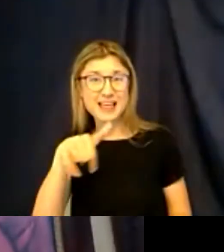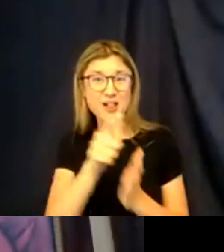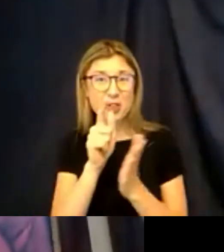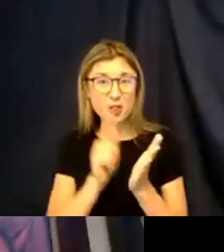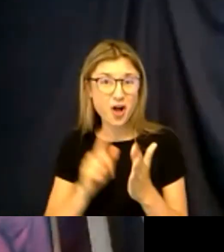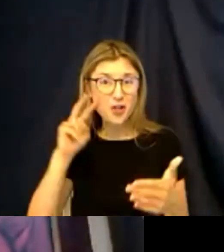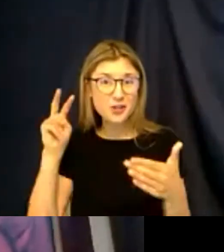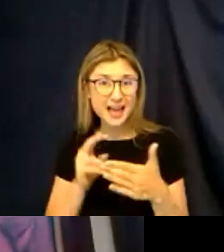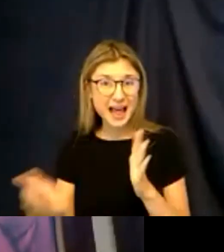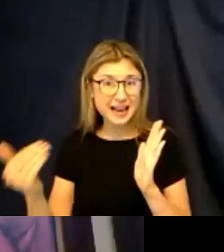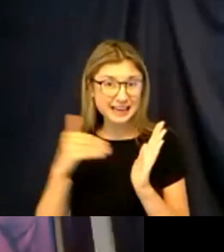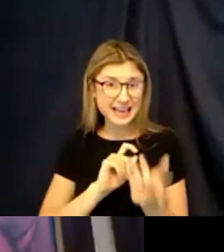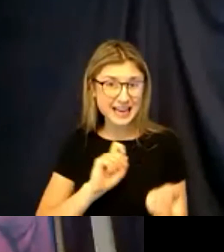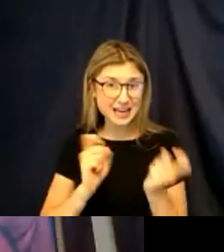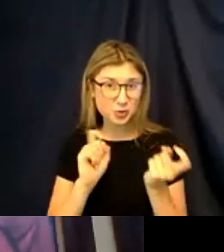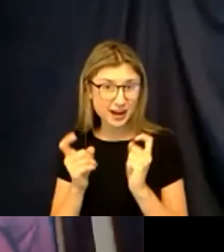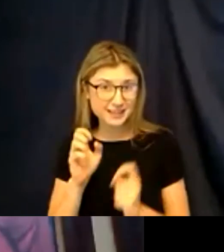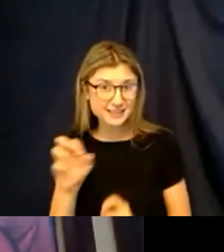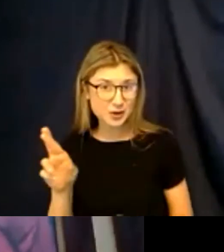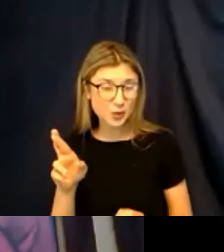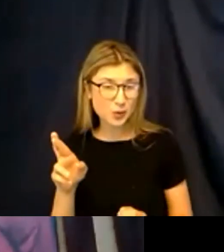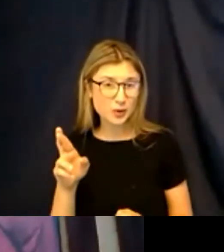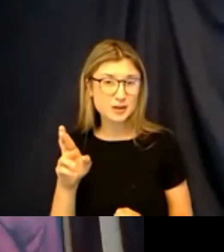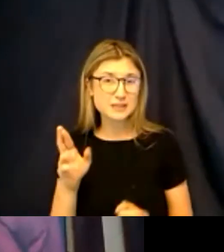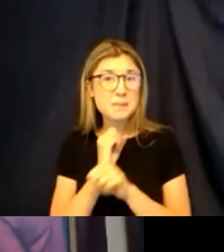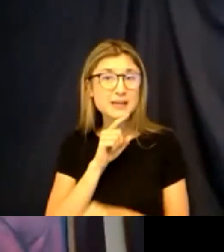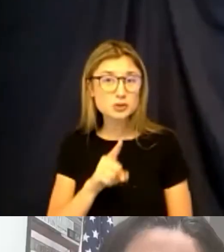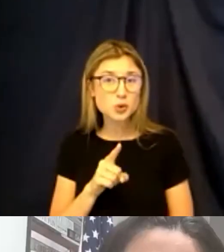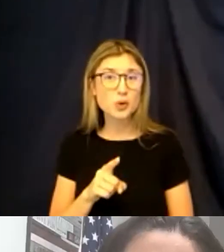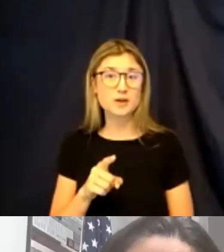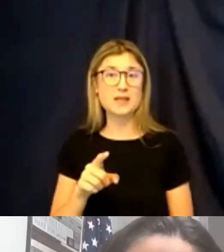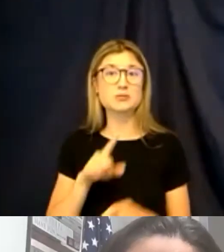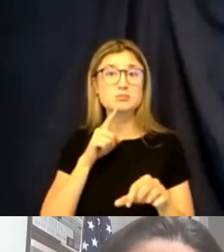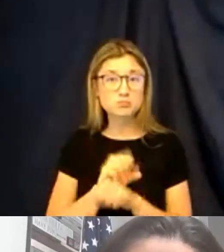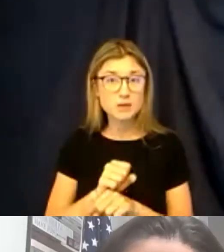it, or what, to make sure it's parents and that there's no conflict